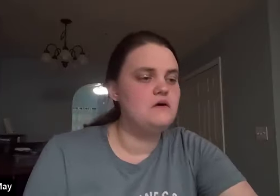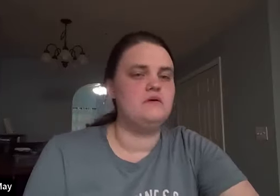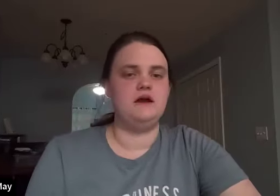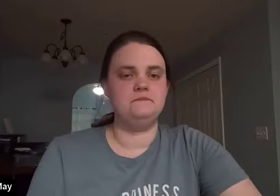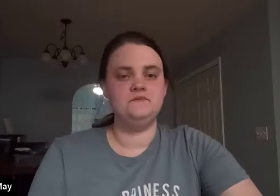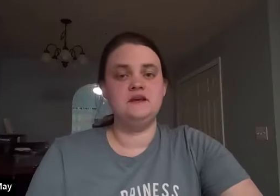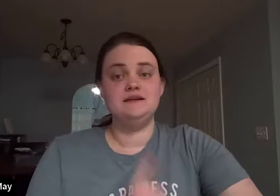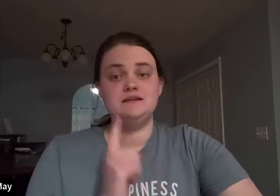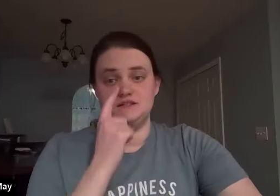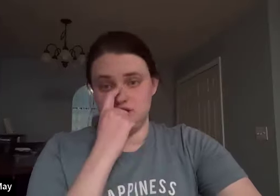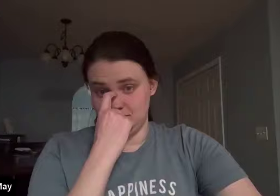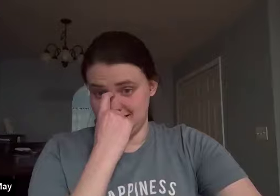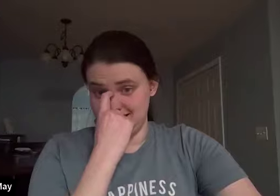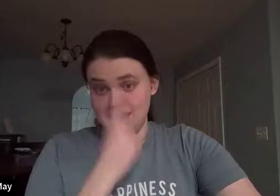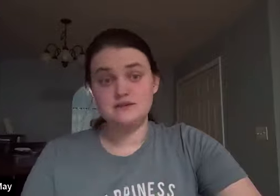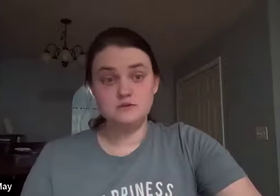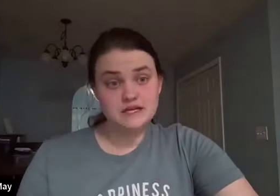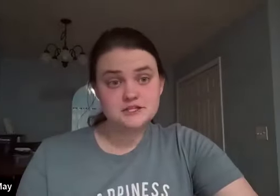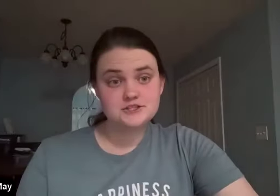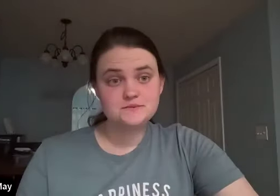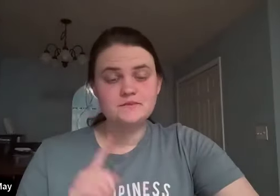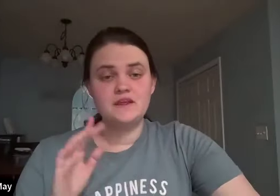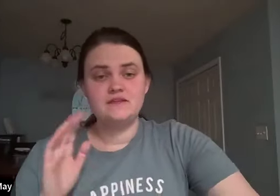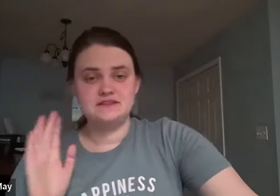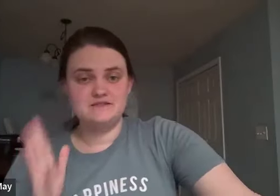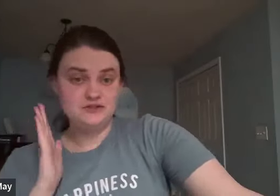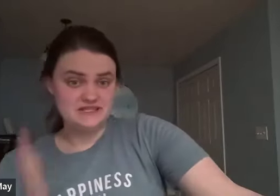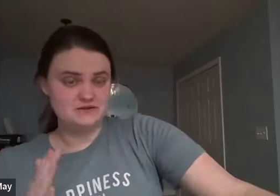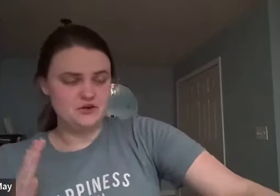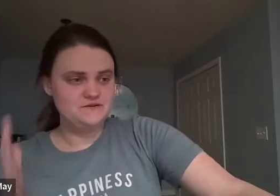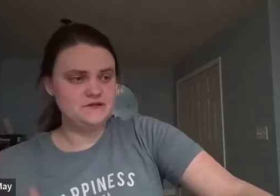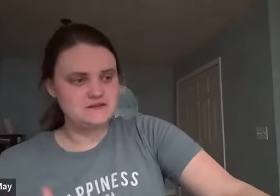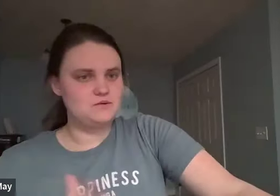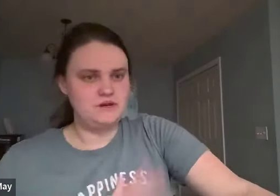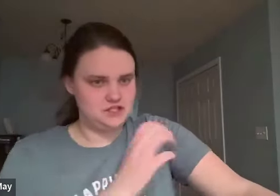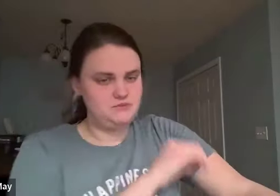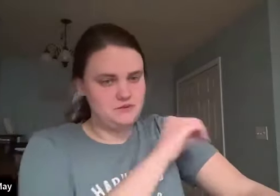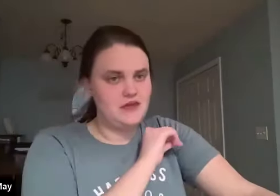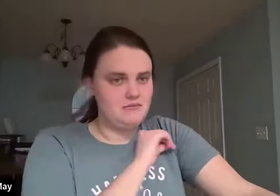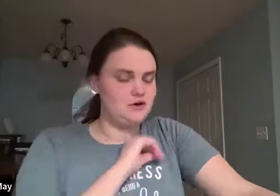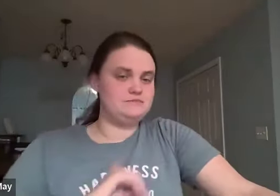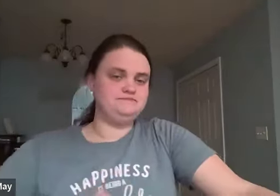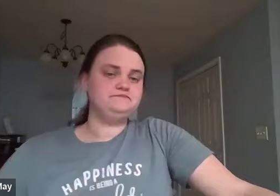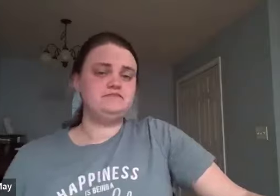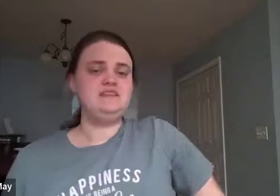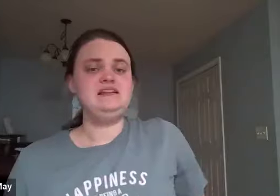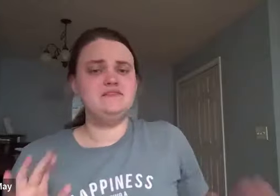Oh, okay. So sandwich. The sign for sandwich. I always forget this one when it should be up with hamburger. There